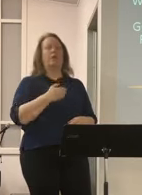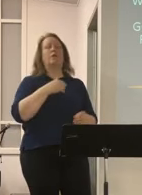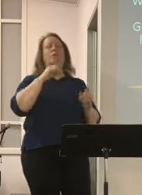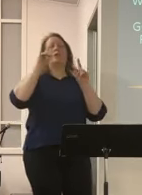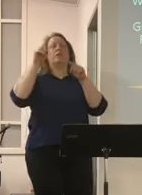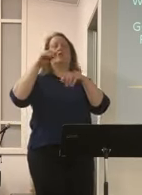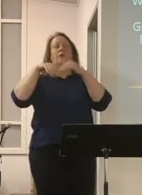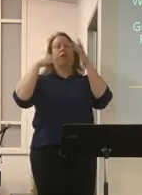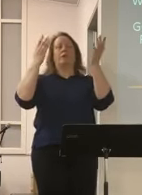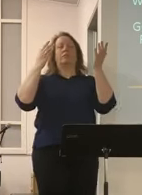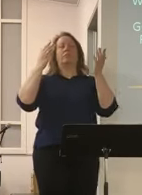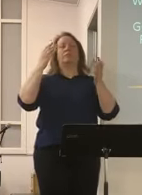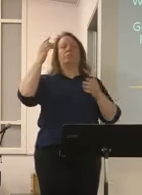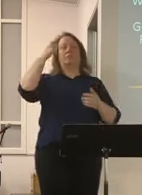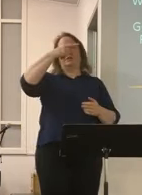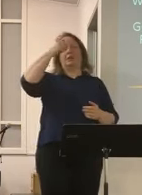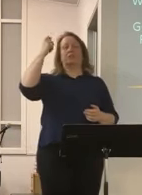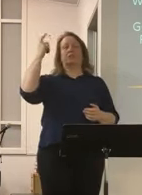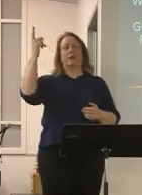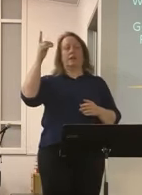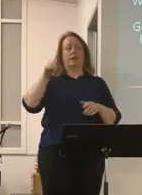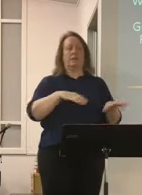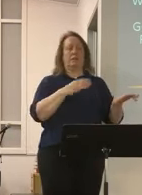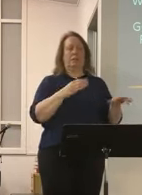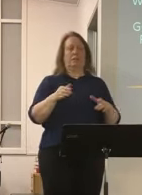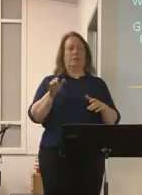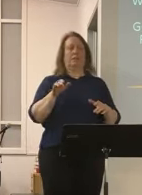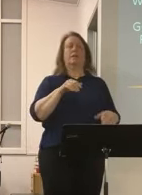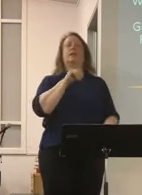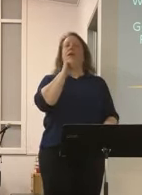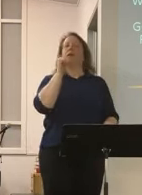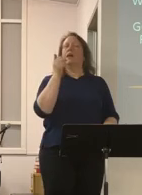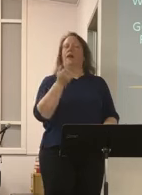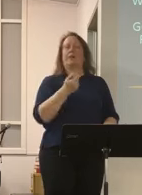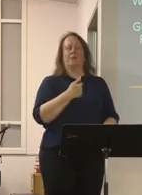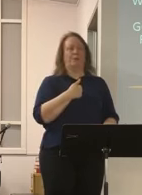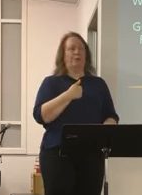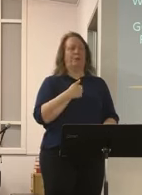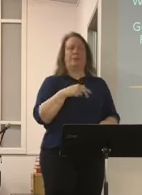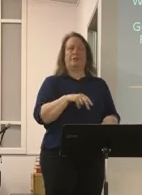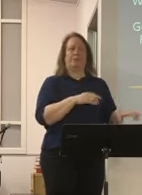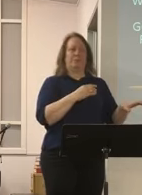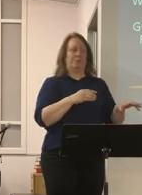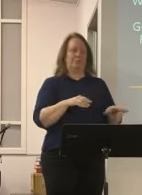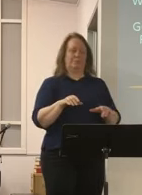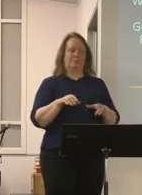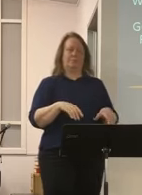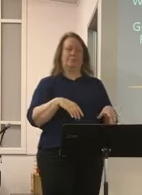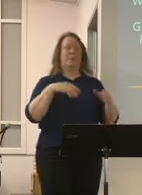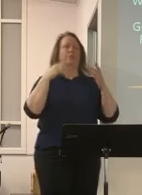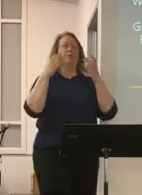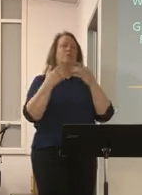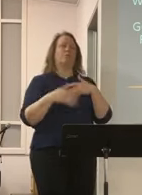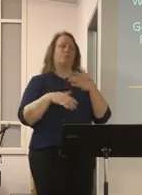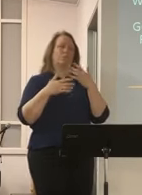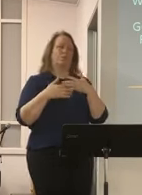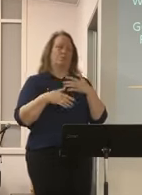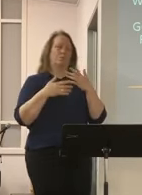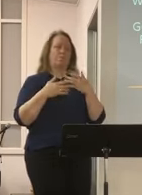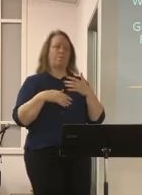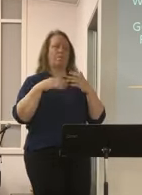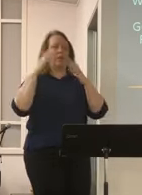did, not on what we do. Mm-hmm. Isn't that incredible? Amen. That's mind-boggling to me. Mm-hmm.